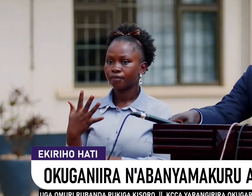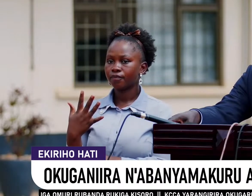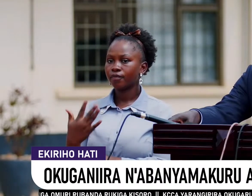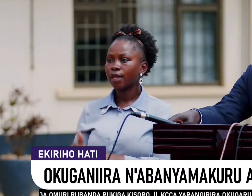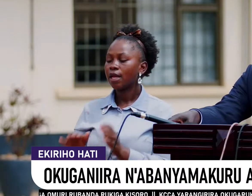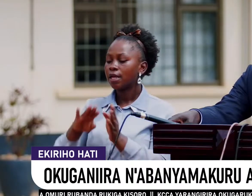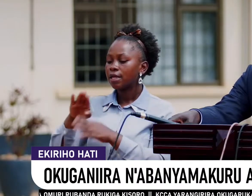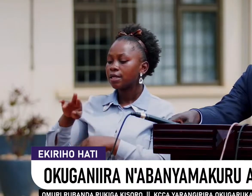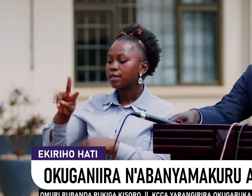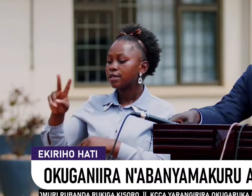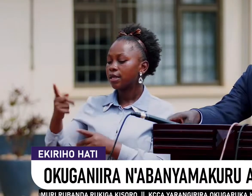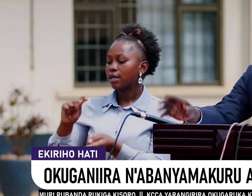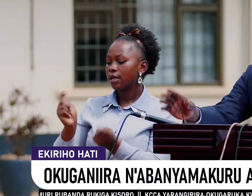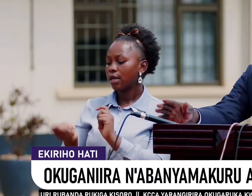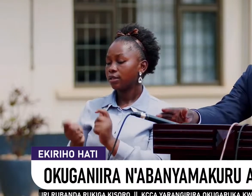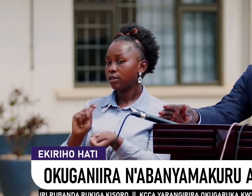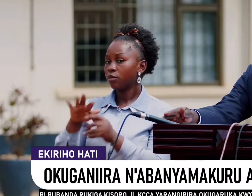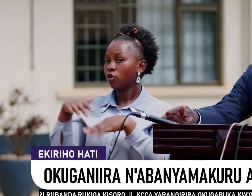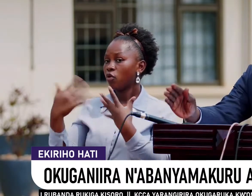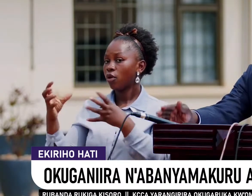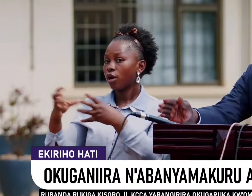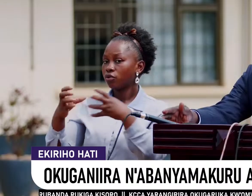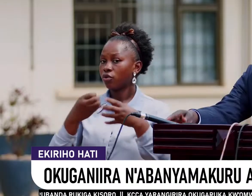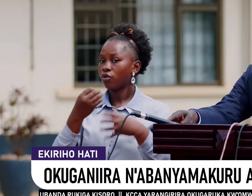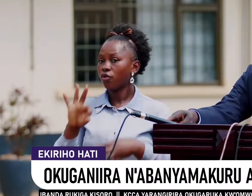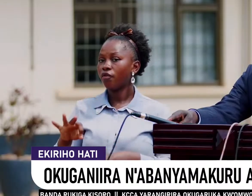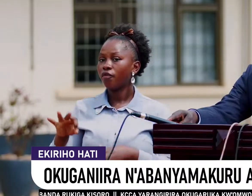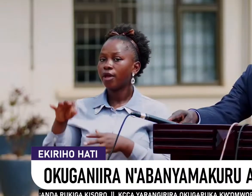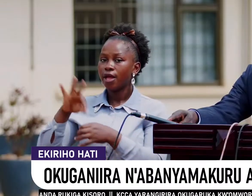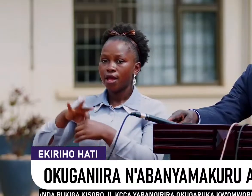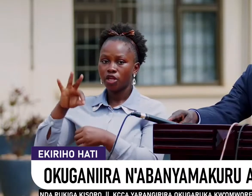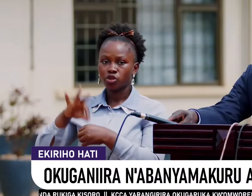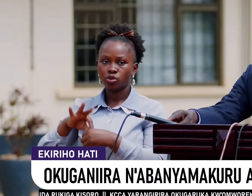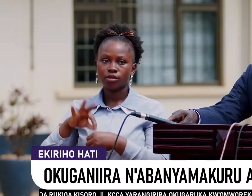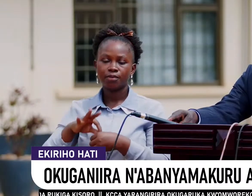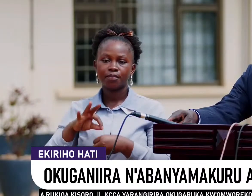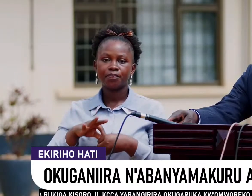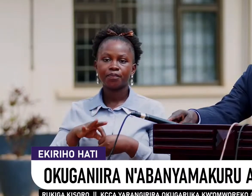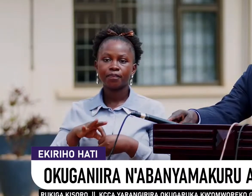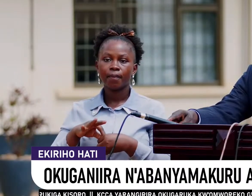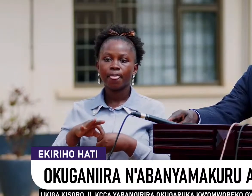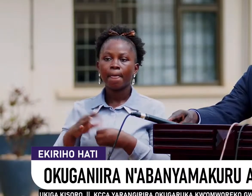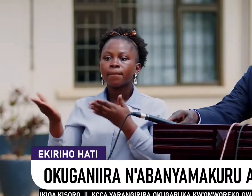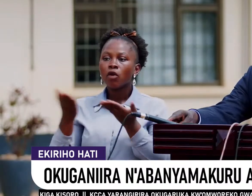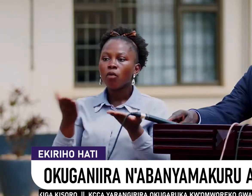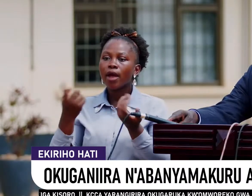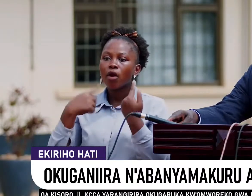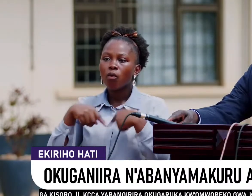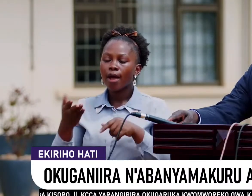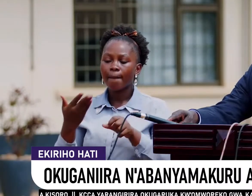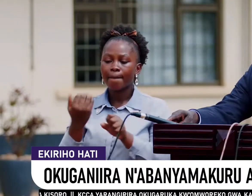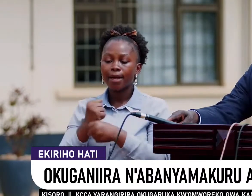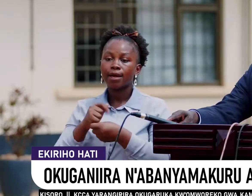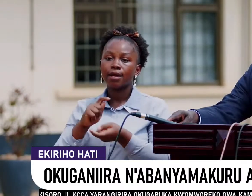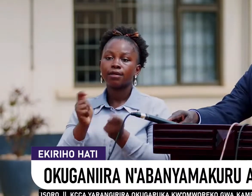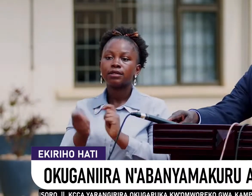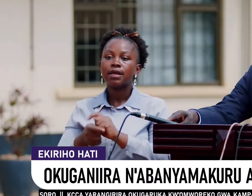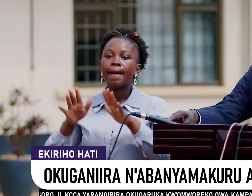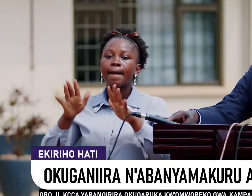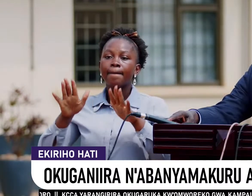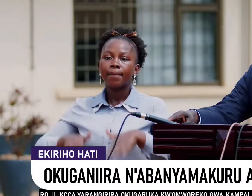The second adjustment or category of elections where we have made an adjustment is